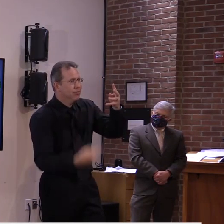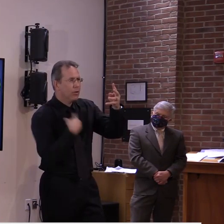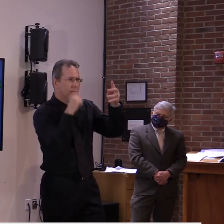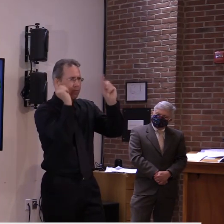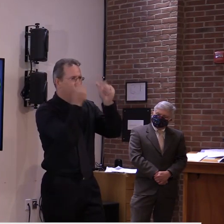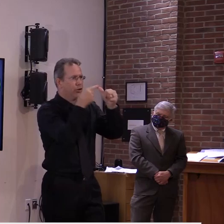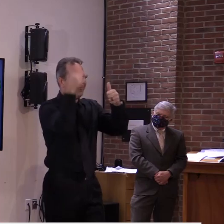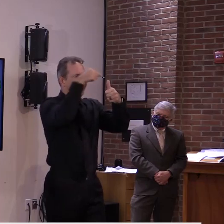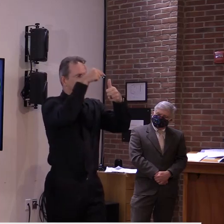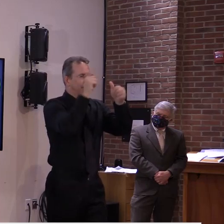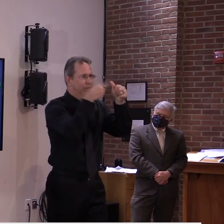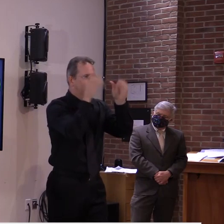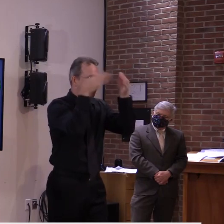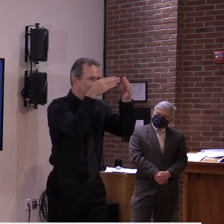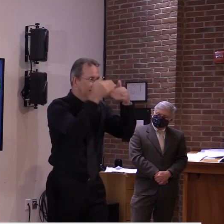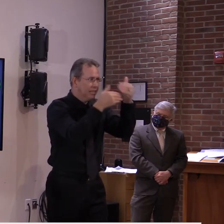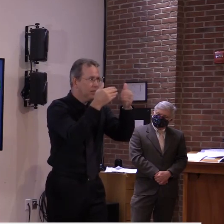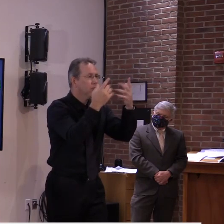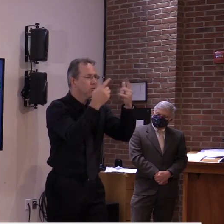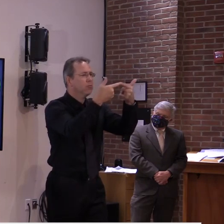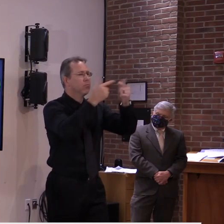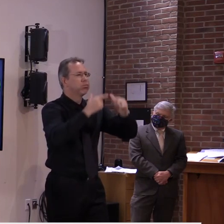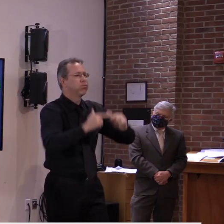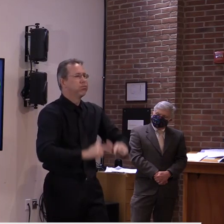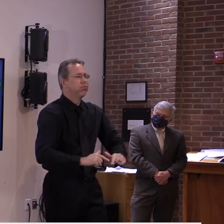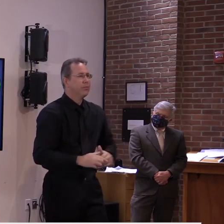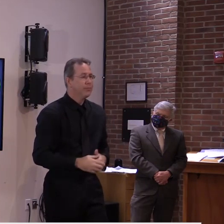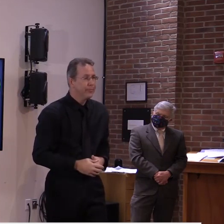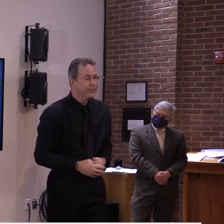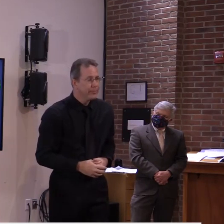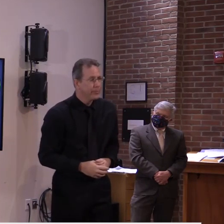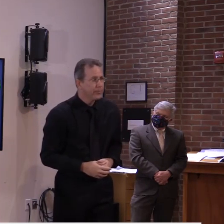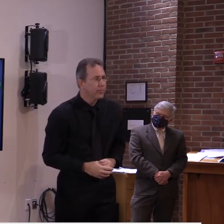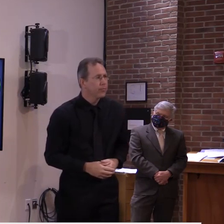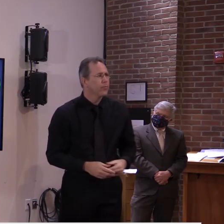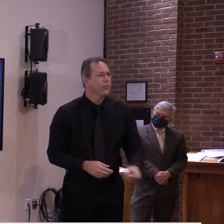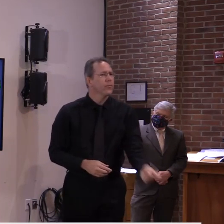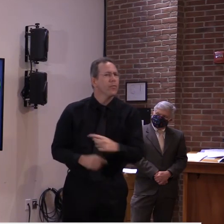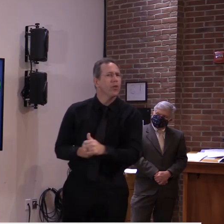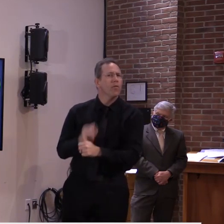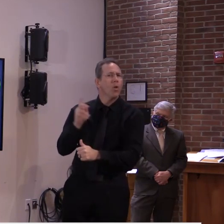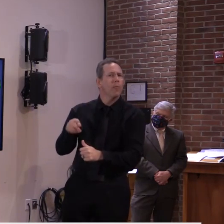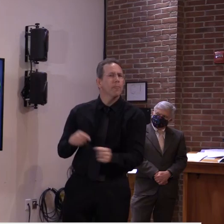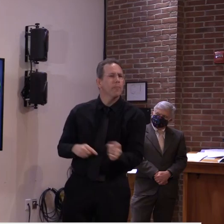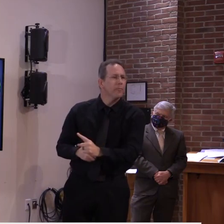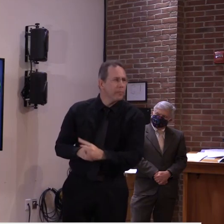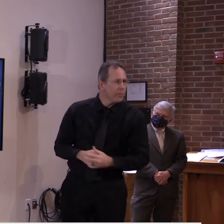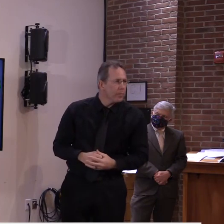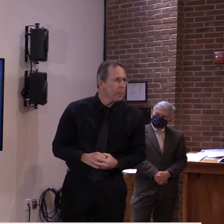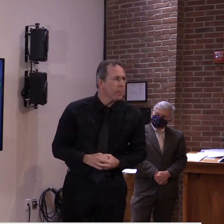So people should be, bottom line, when people ask me this, should I just tell them that they should wait for communication from their doctor?